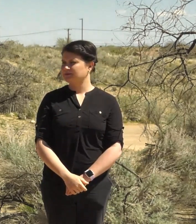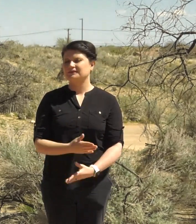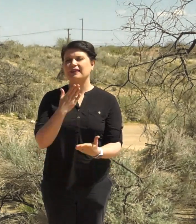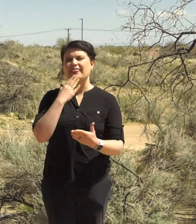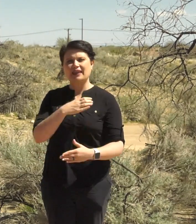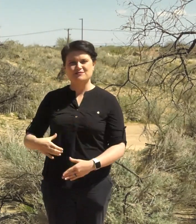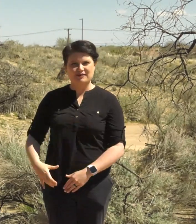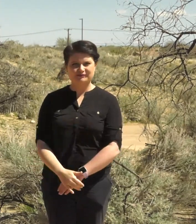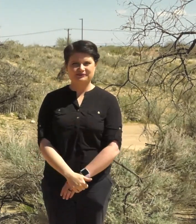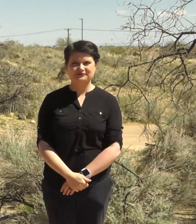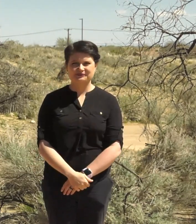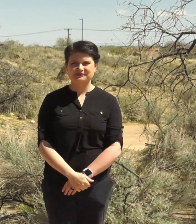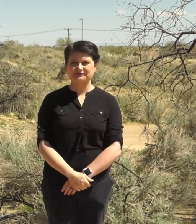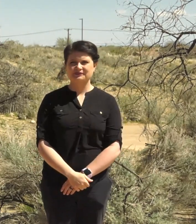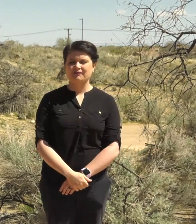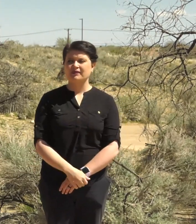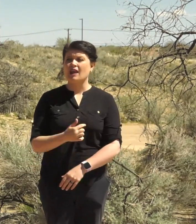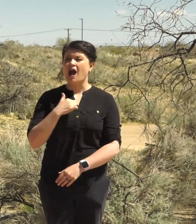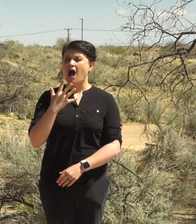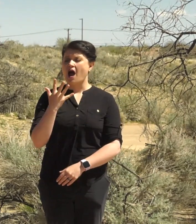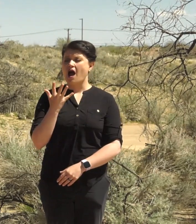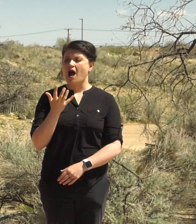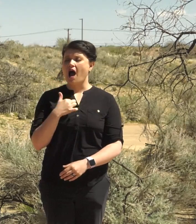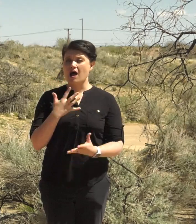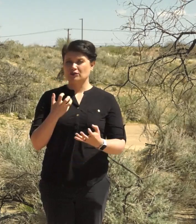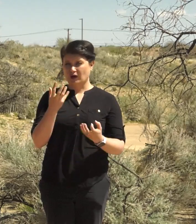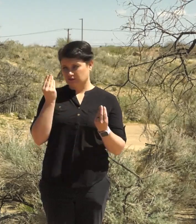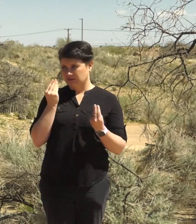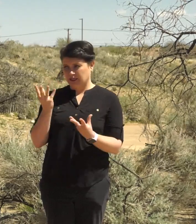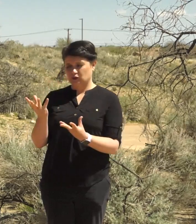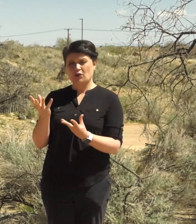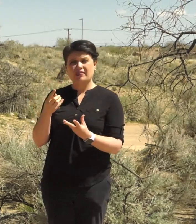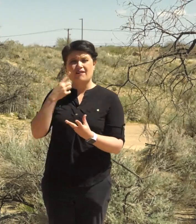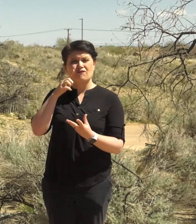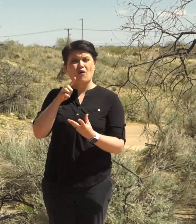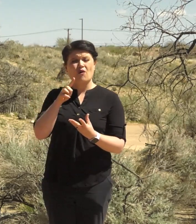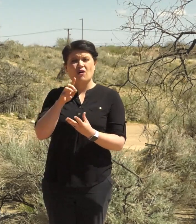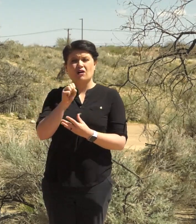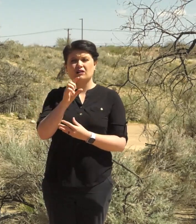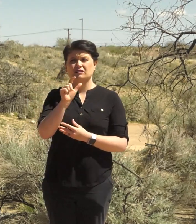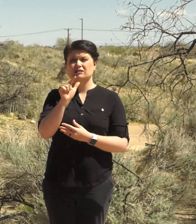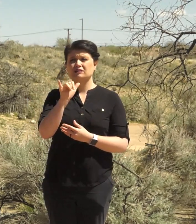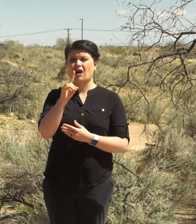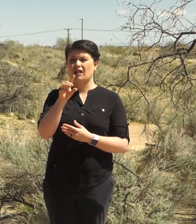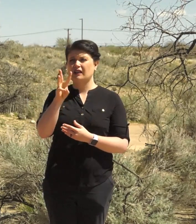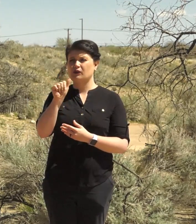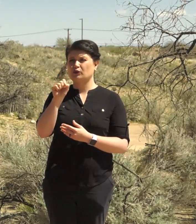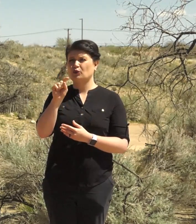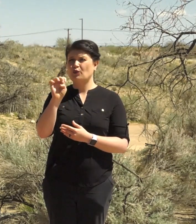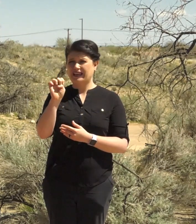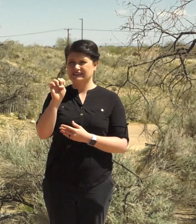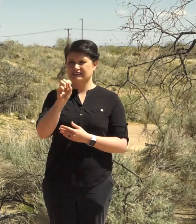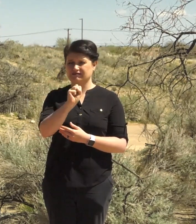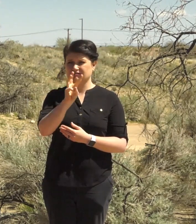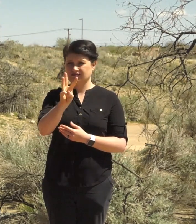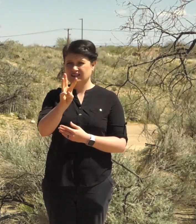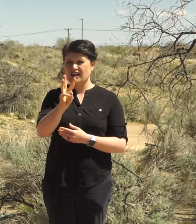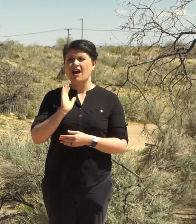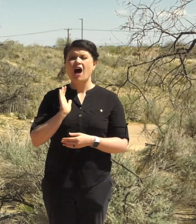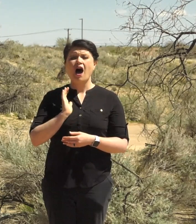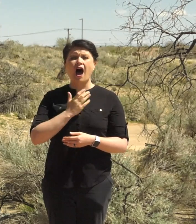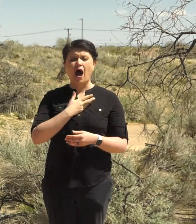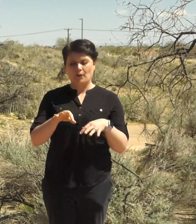Thanks, Mayor. Just wanted to let everybody know that as far as solid waste, all of our collections,